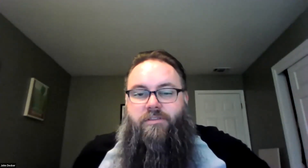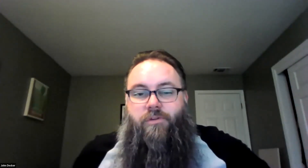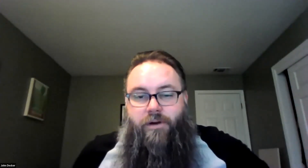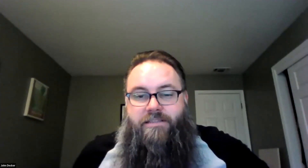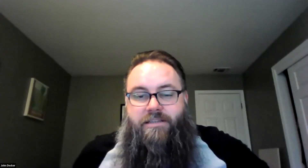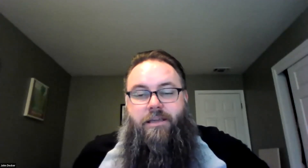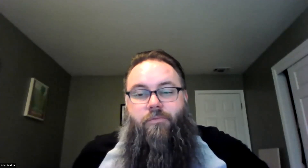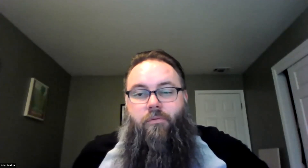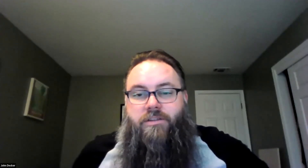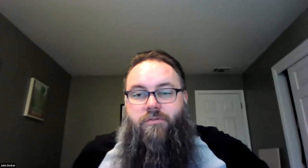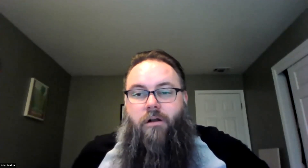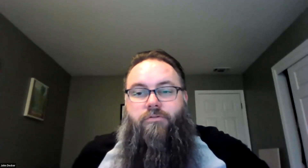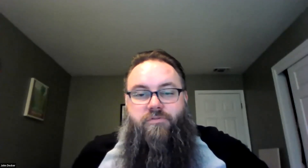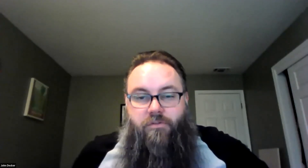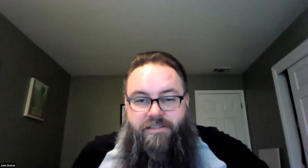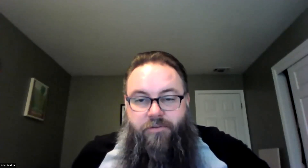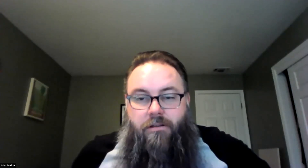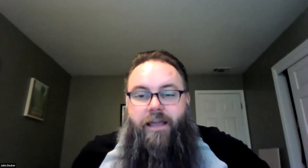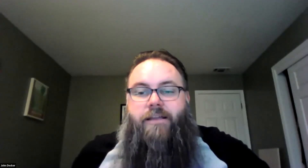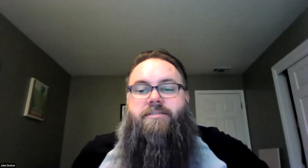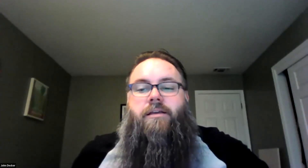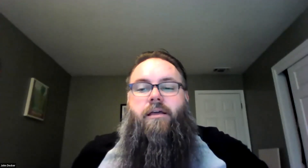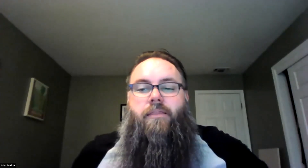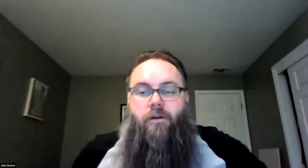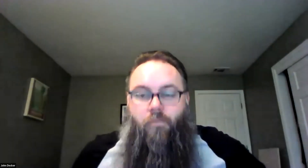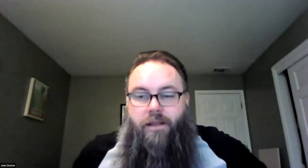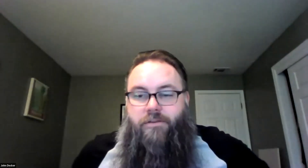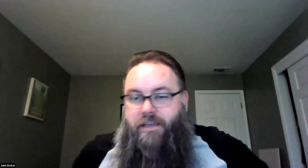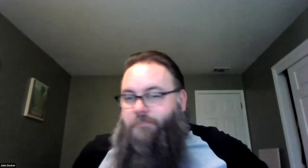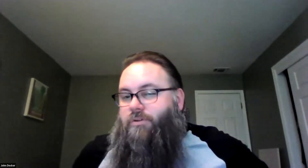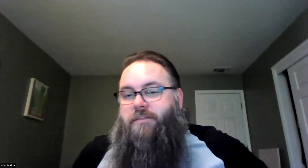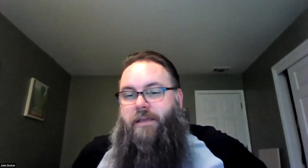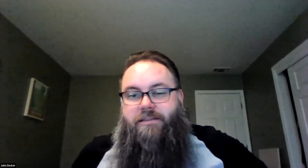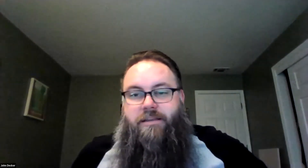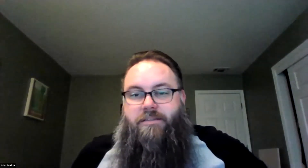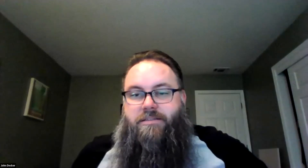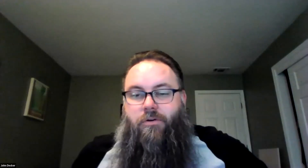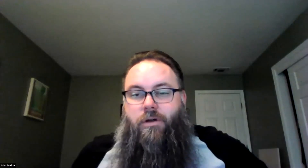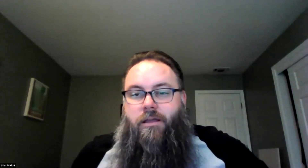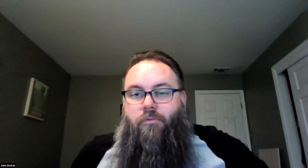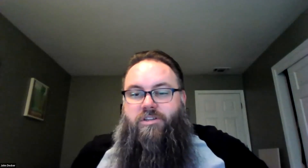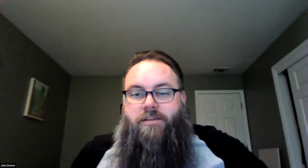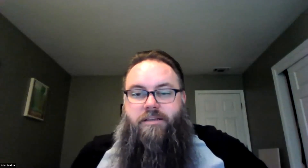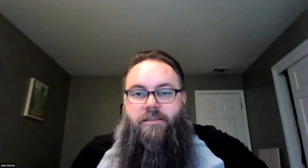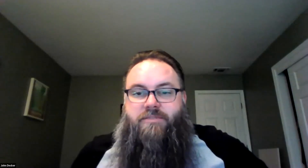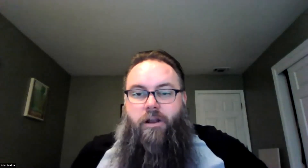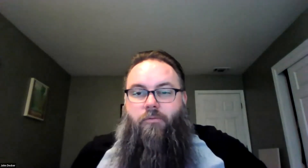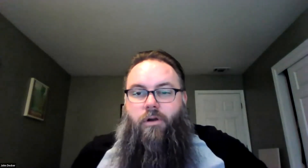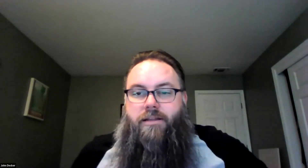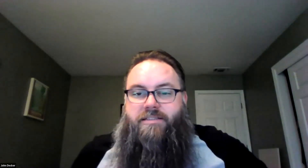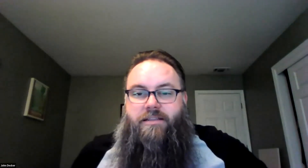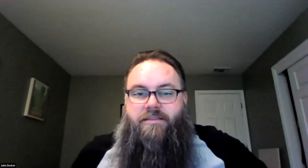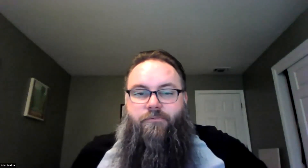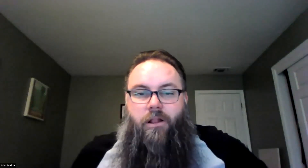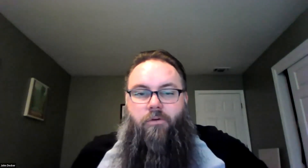if that is what the request is. Again, we want to honor those requests of our clients that are wanting those in-person meetings. And so we talked this morning,